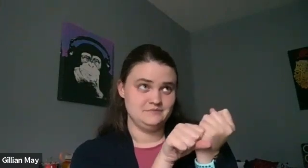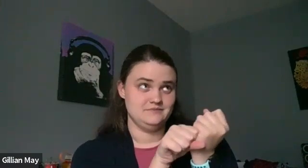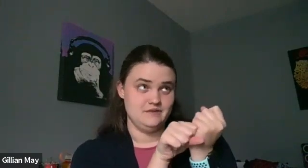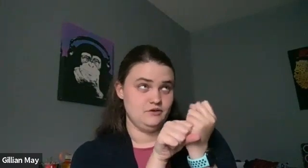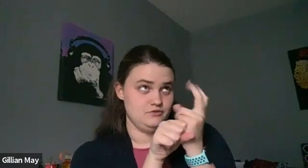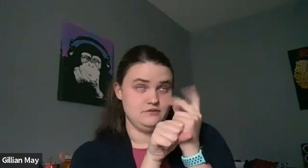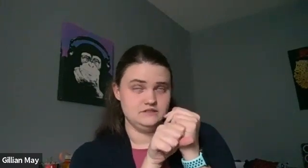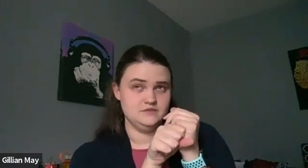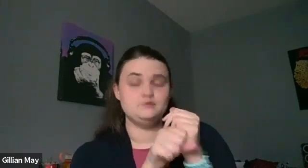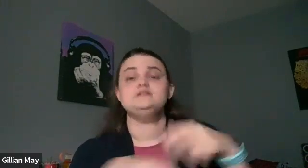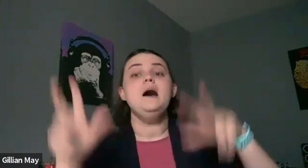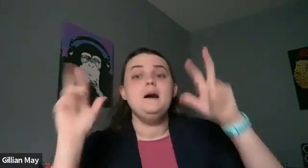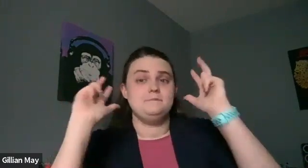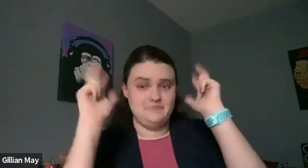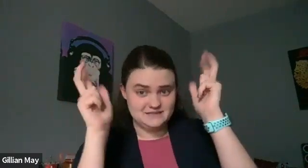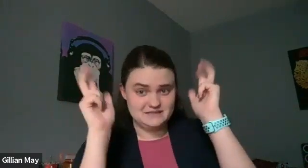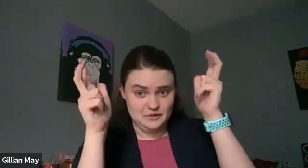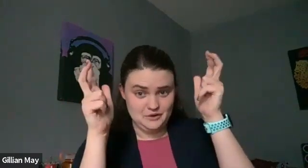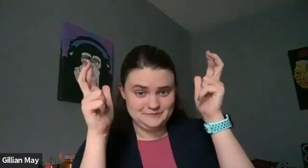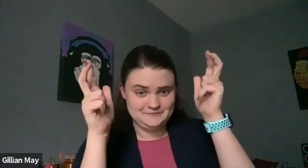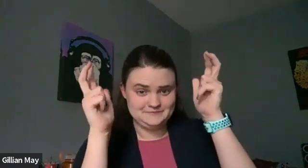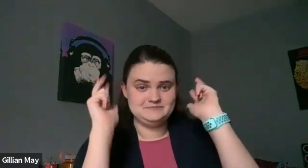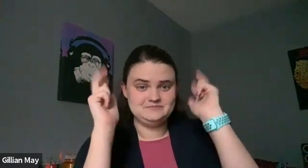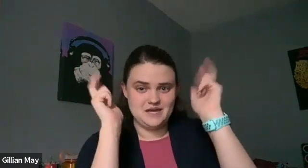I'm going to go through all the list of my sports. Basketball.